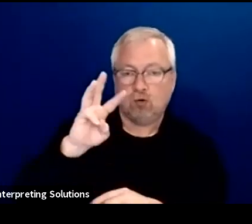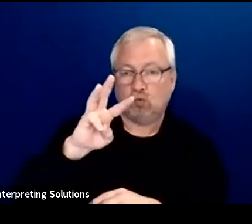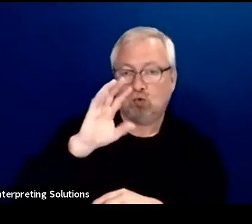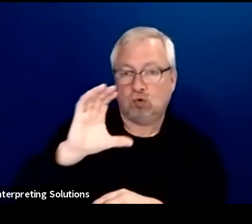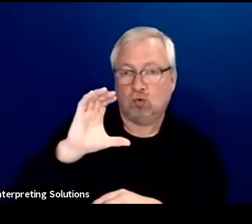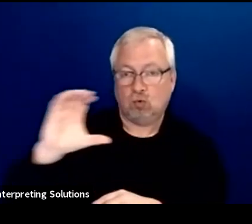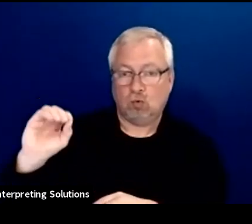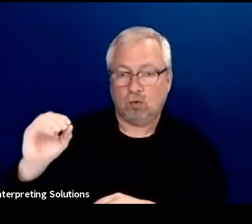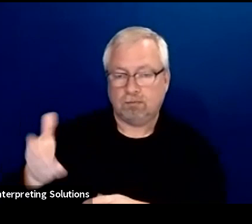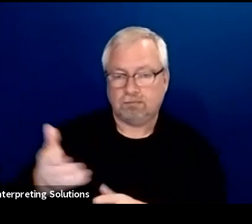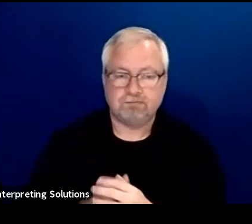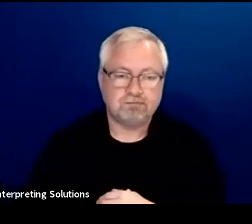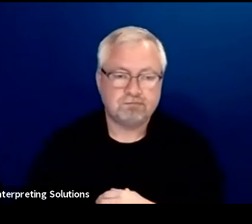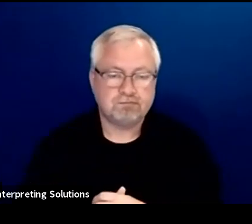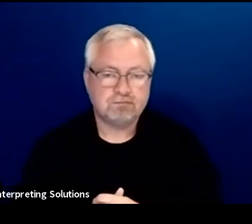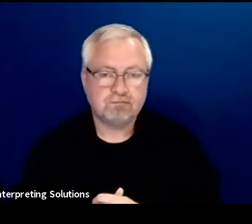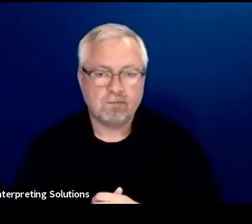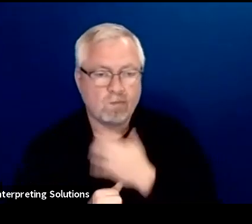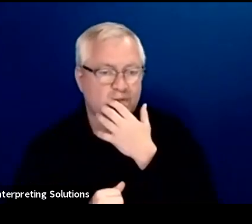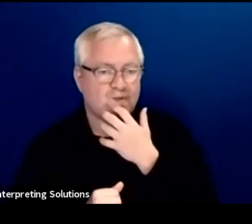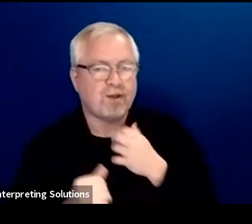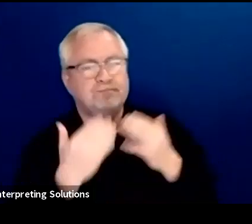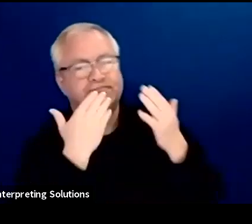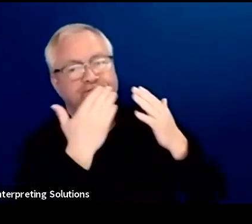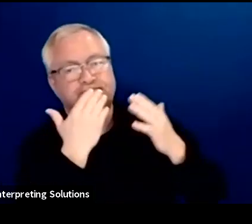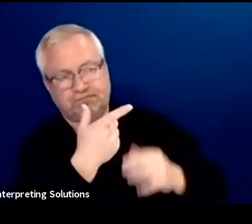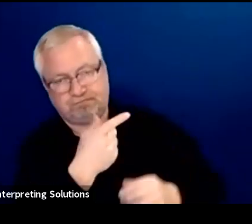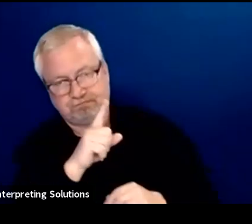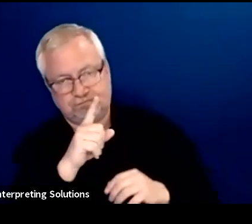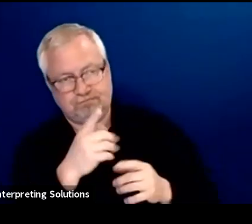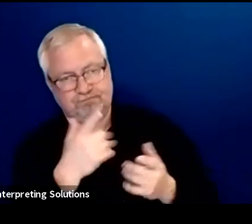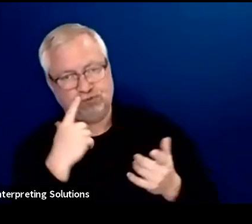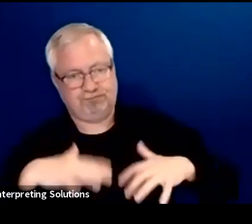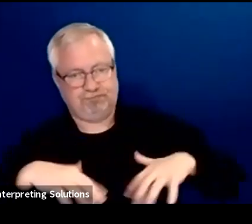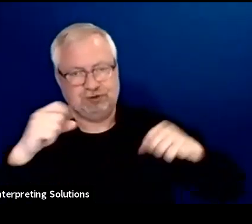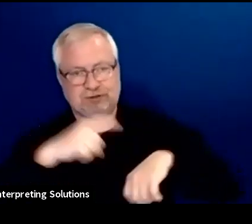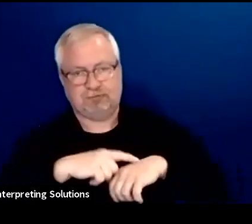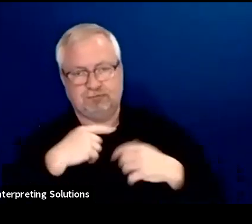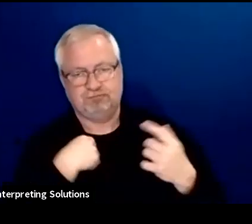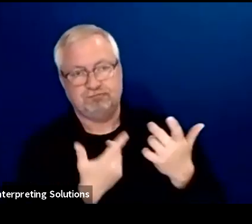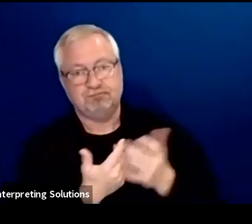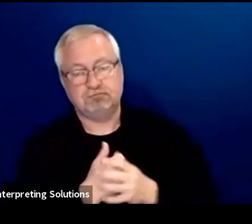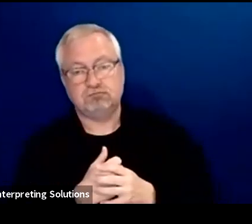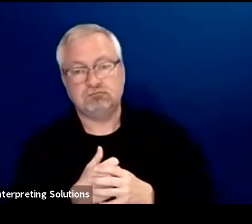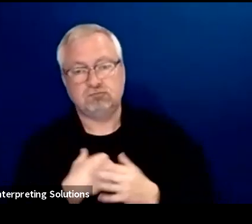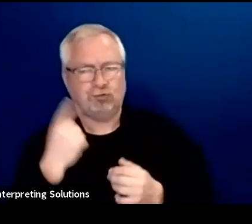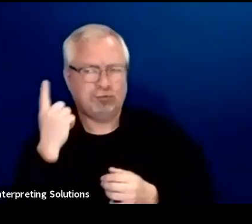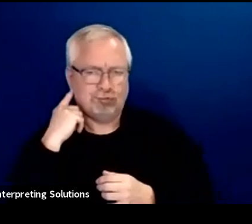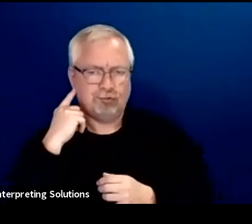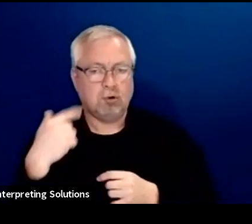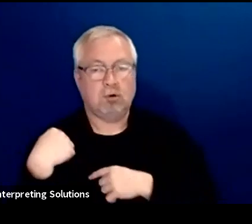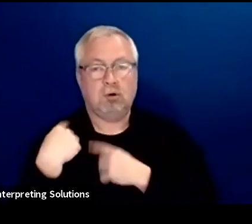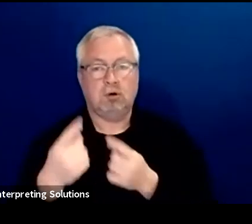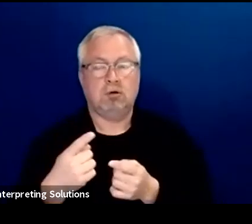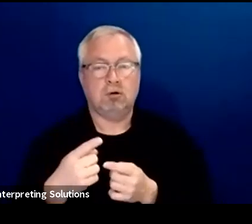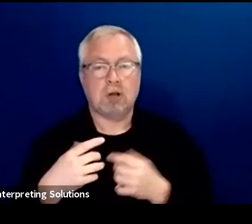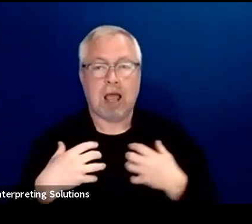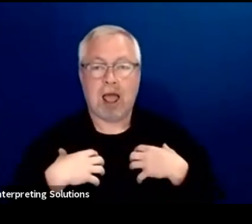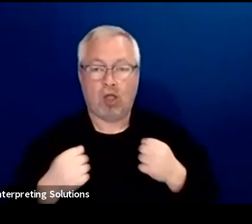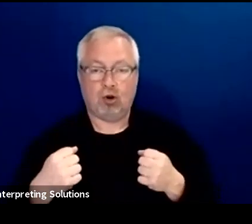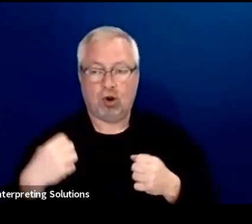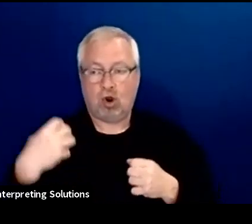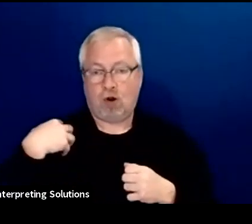Thanks for having time to let's ask some questions here. We've heard before that health officials have been able to trace these super spreader